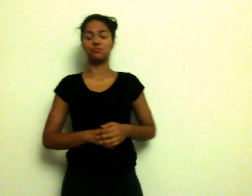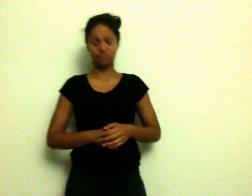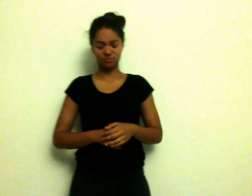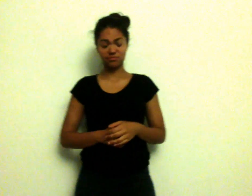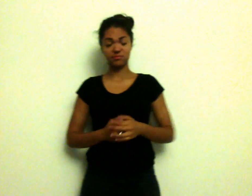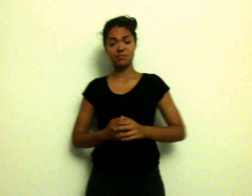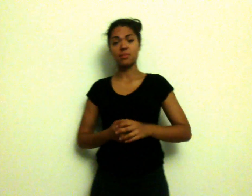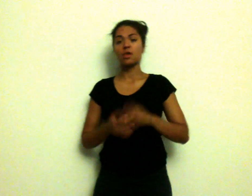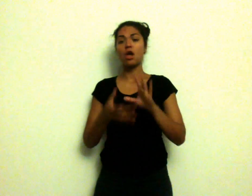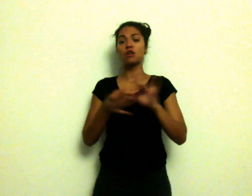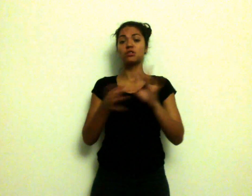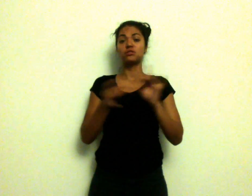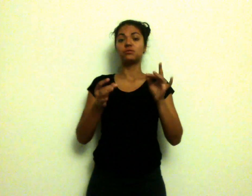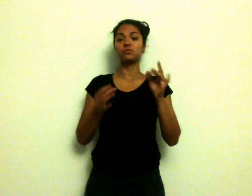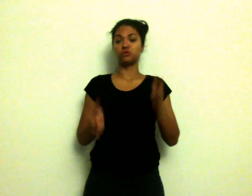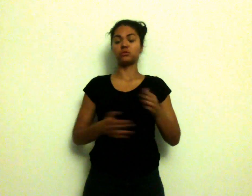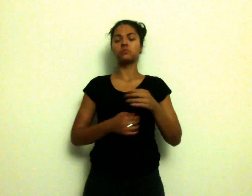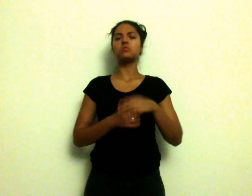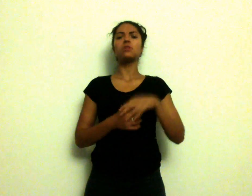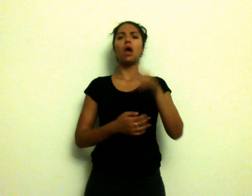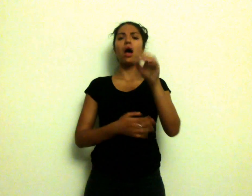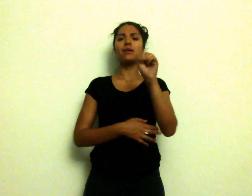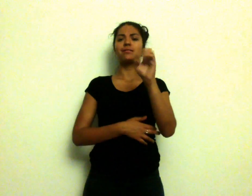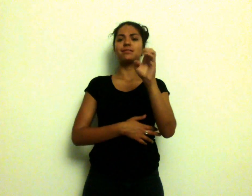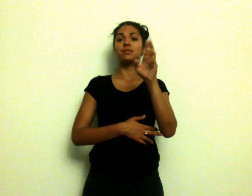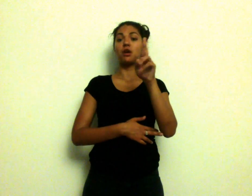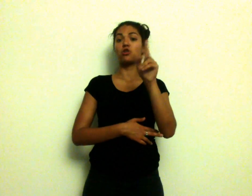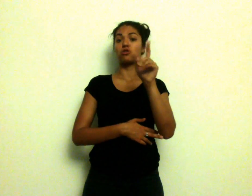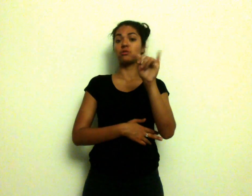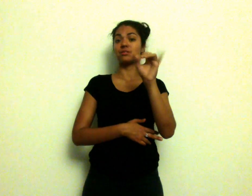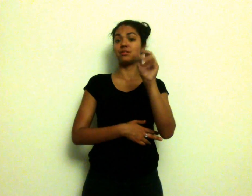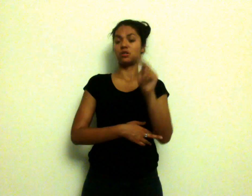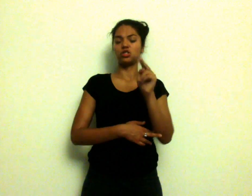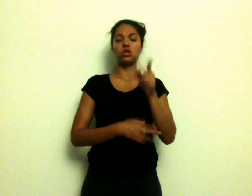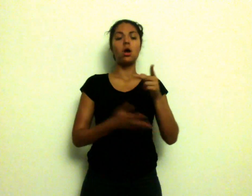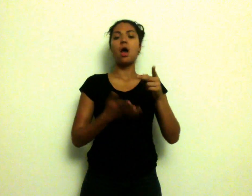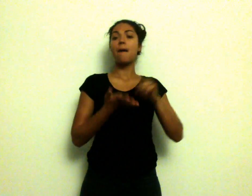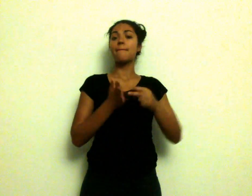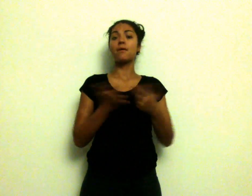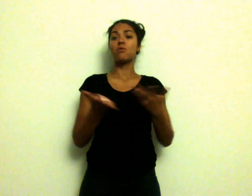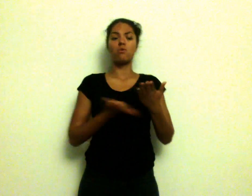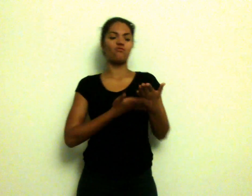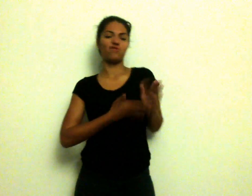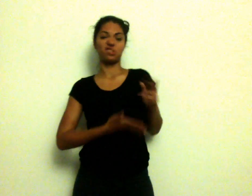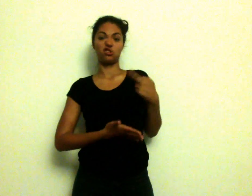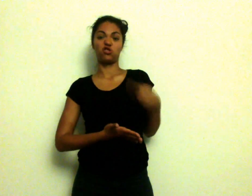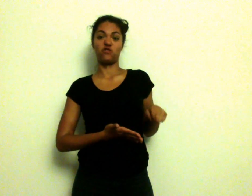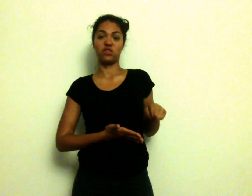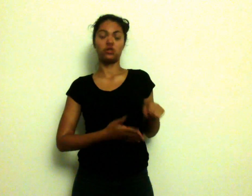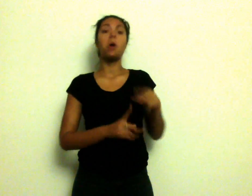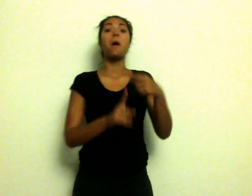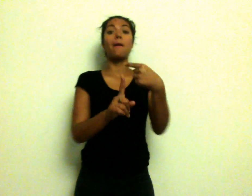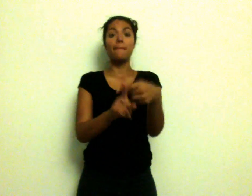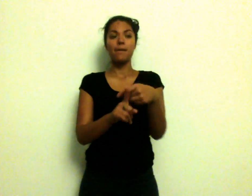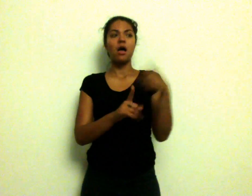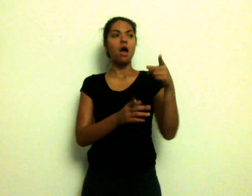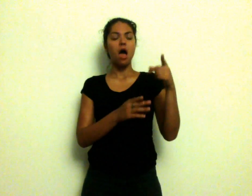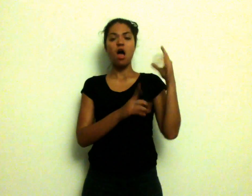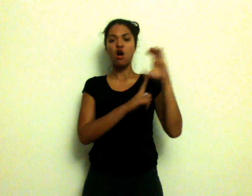us on a path that eliminates the very foundations upon which humanity is built. Where are we as a culture, and where are we headed?